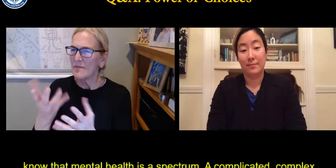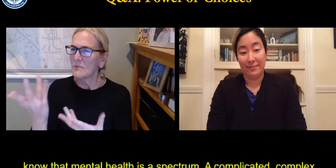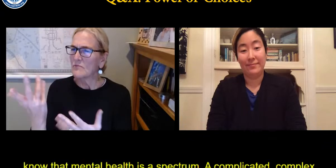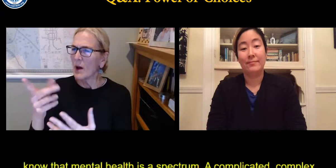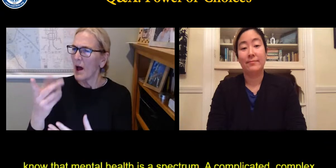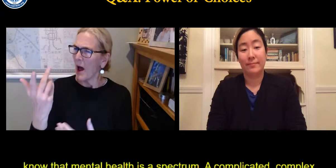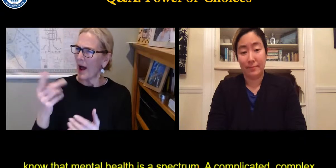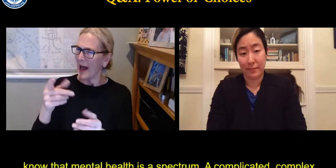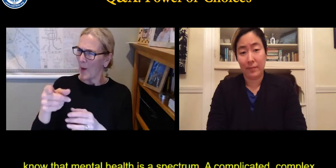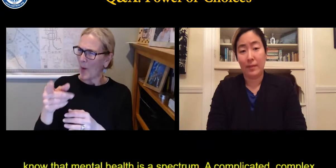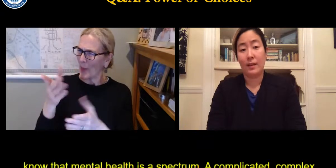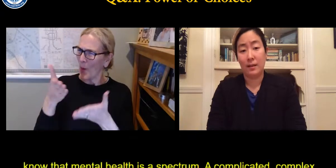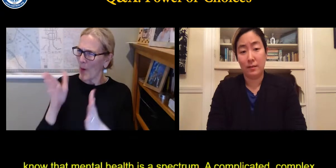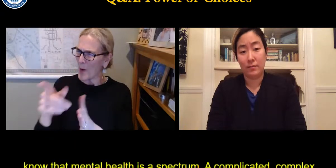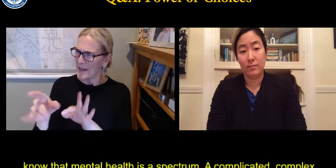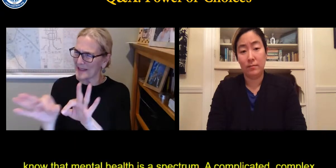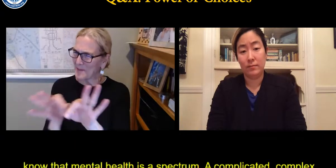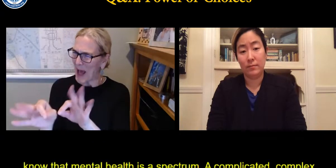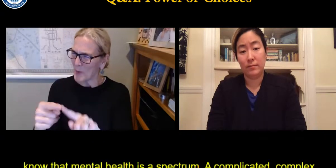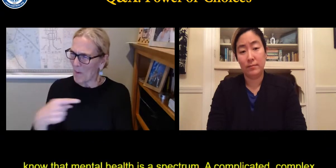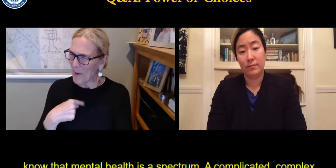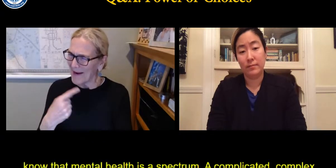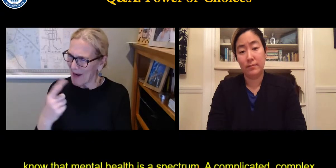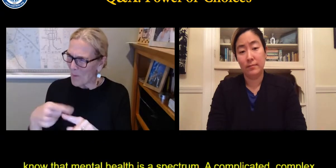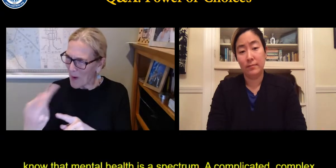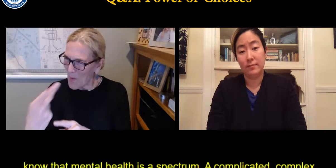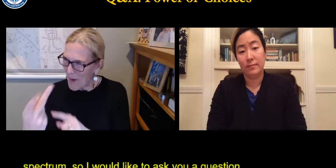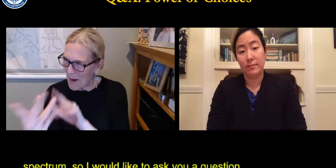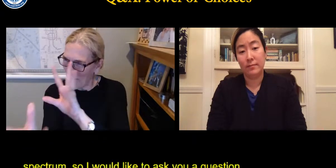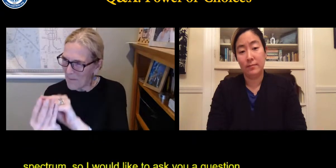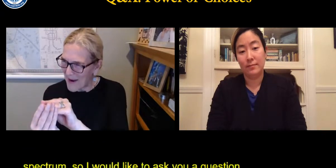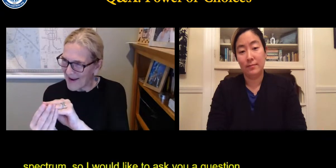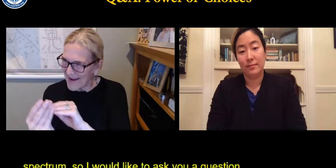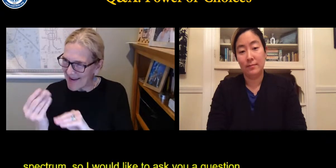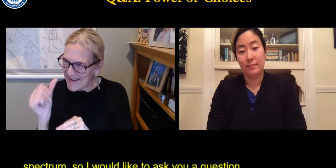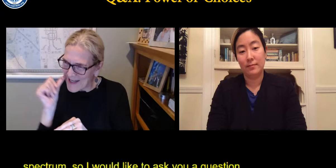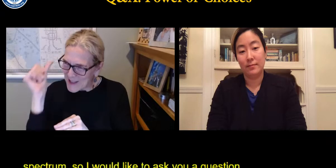about expressive arts therapy?